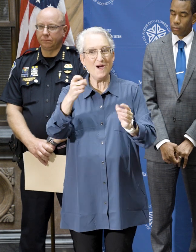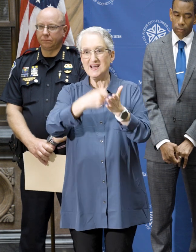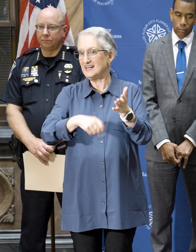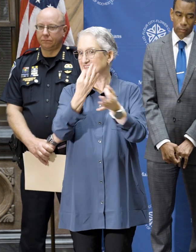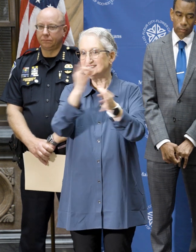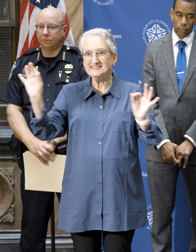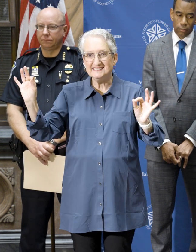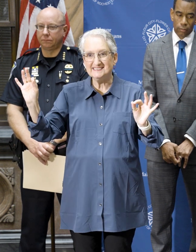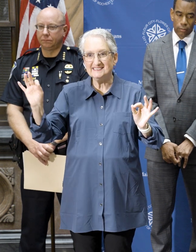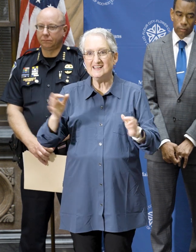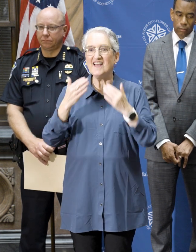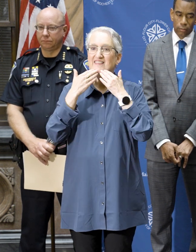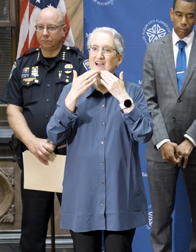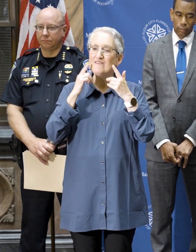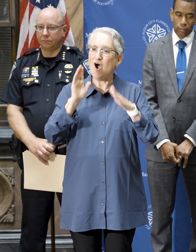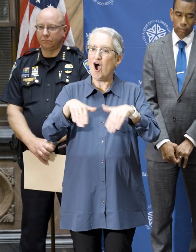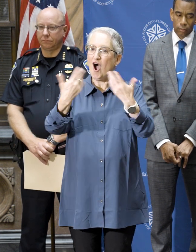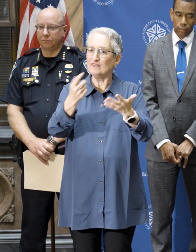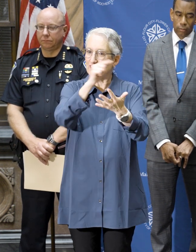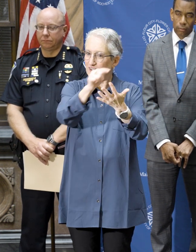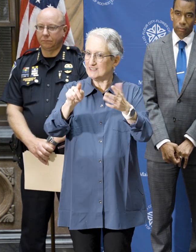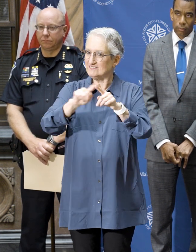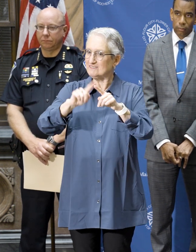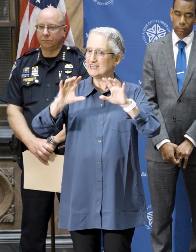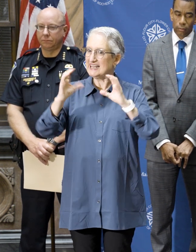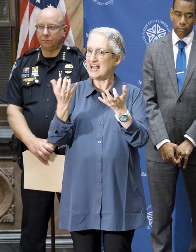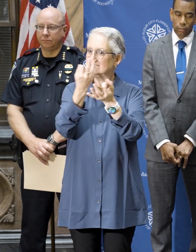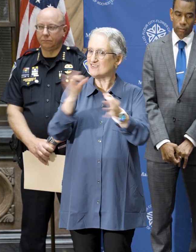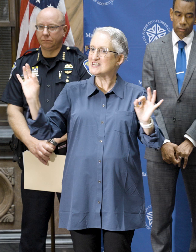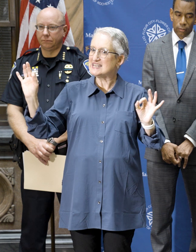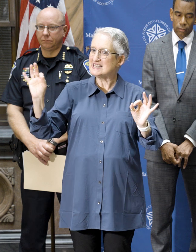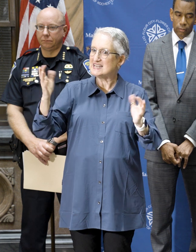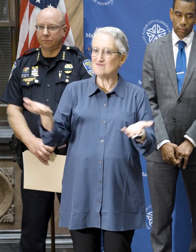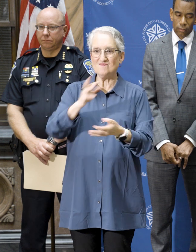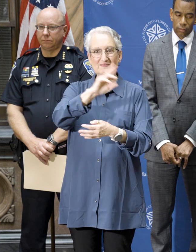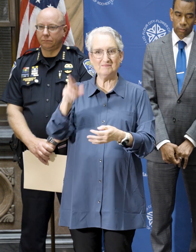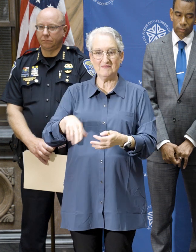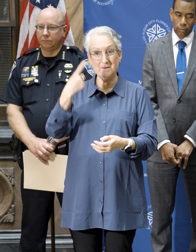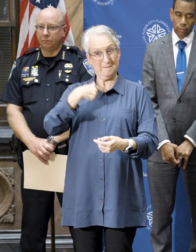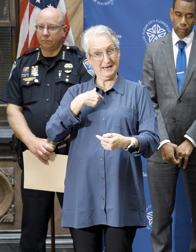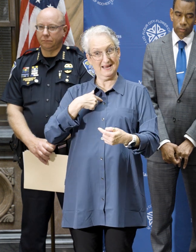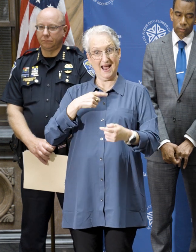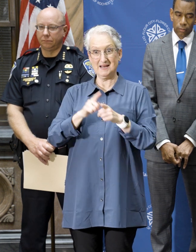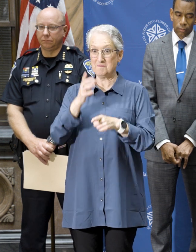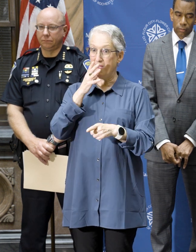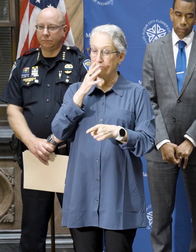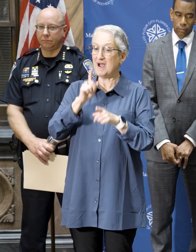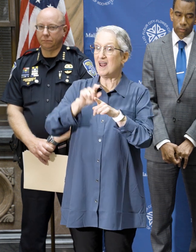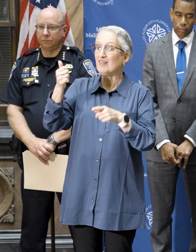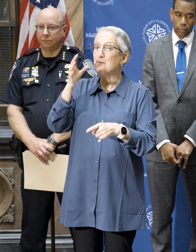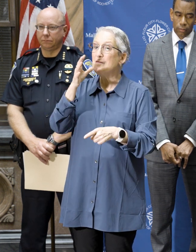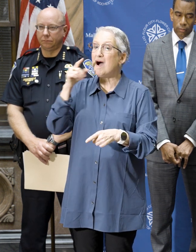offering these things to the children in Rochester. To this mother and every other parent who entrusts their children to the